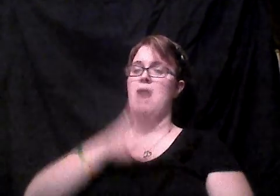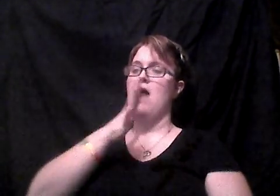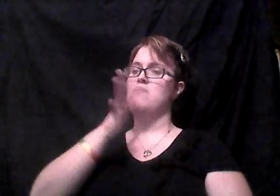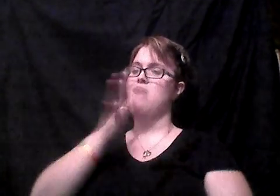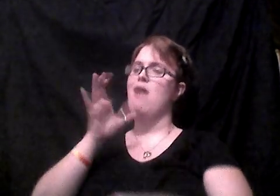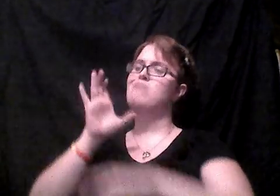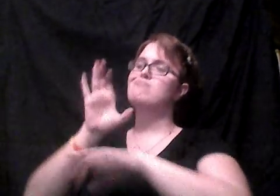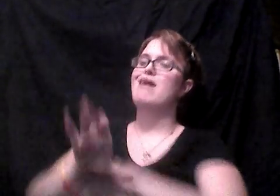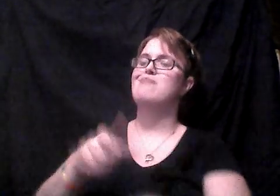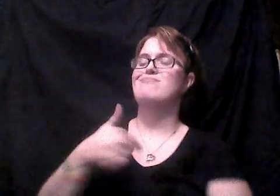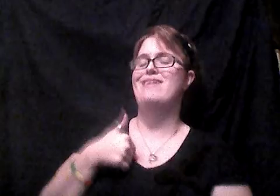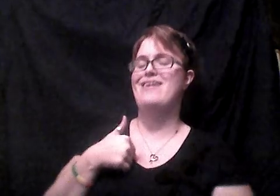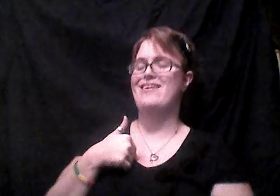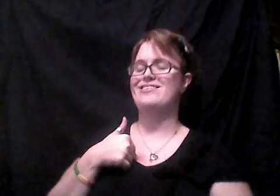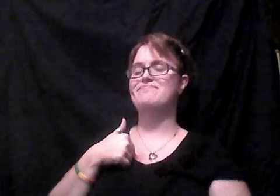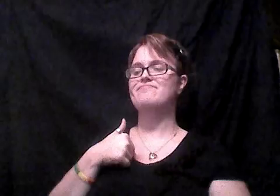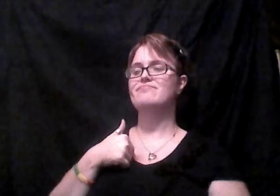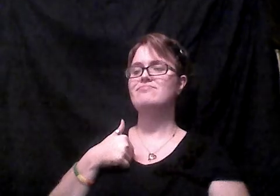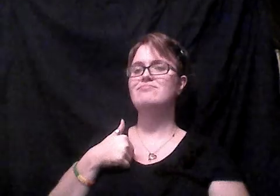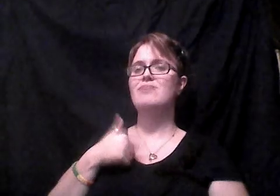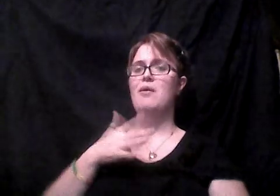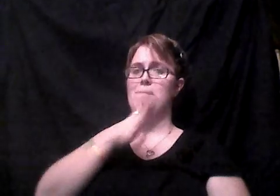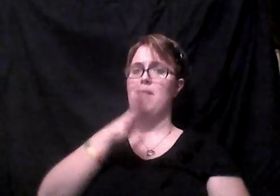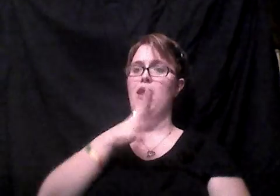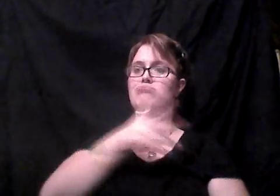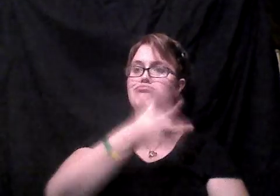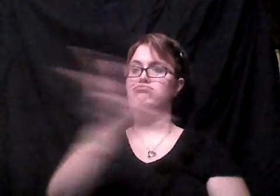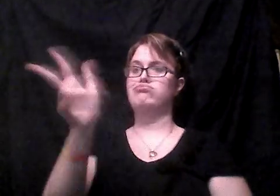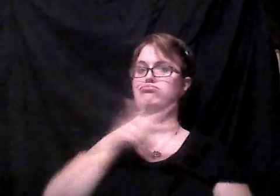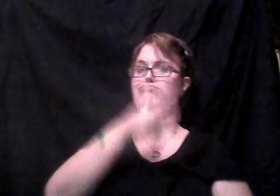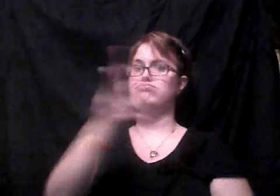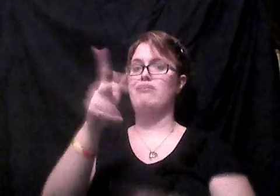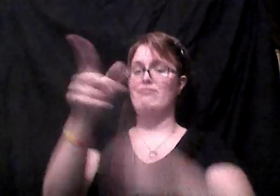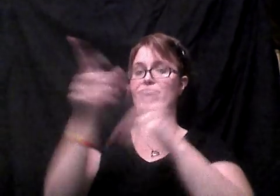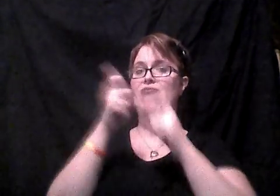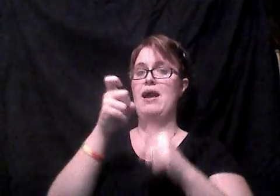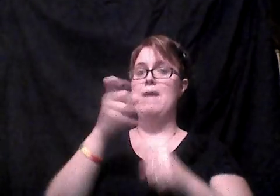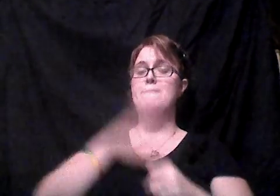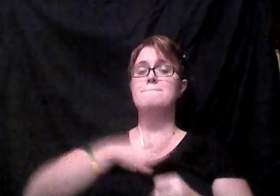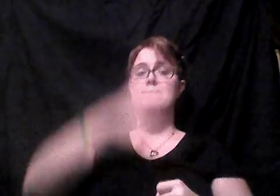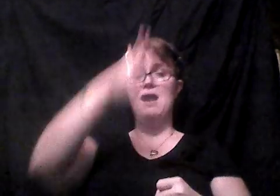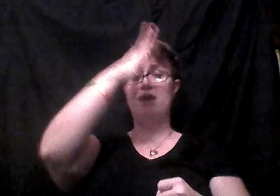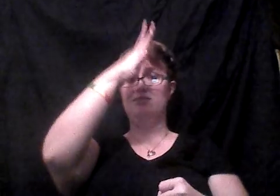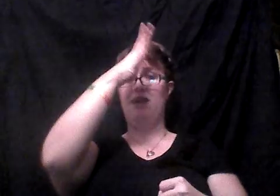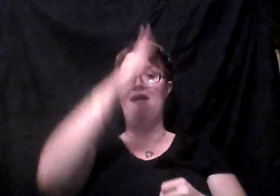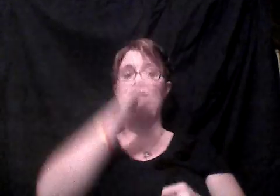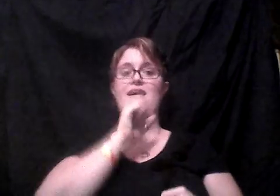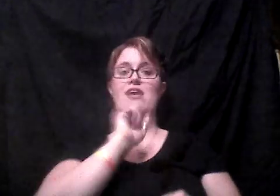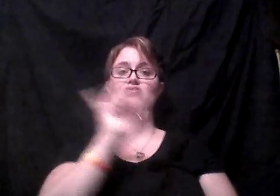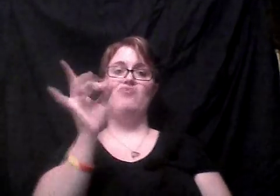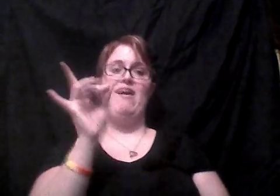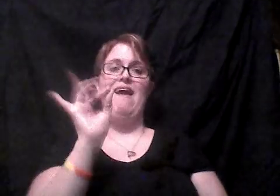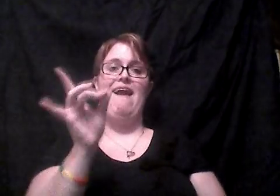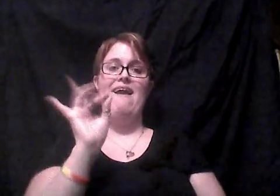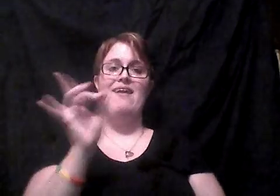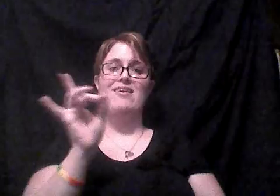This is my father on his 80th birthday. There is this notion of have fun all the time. Have a sense of fun and wonder.